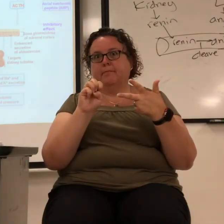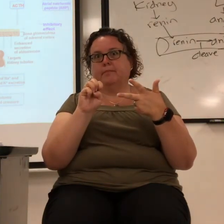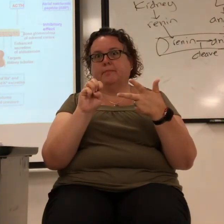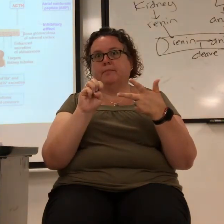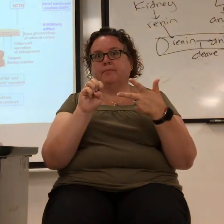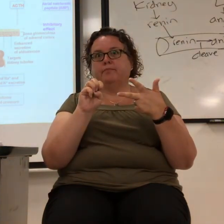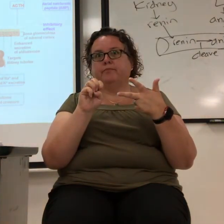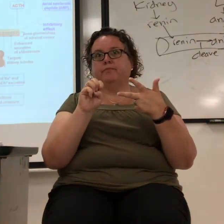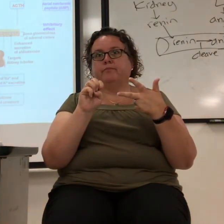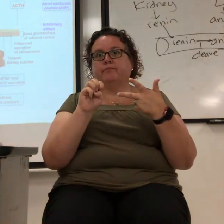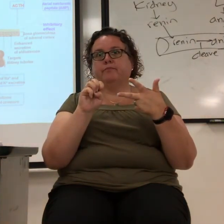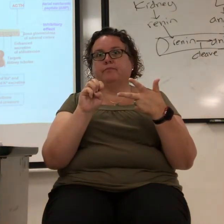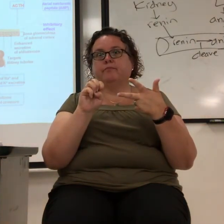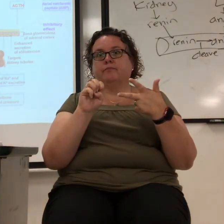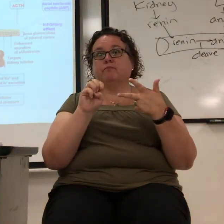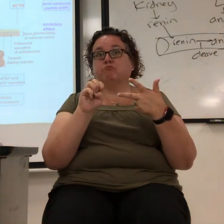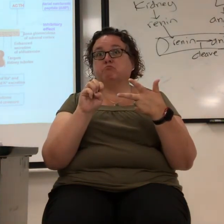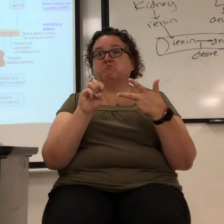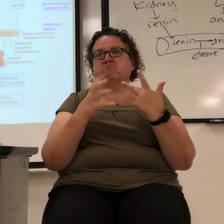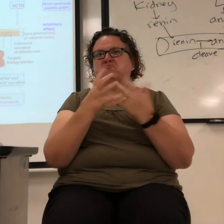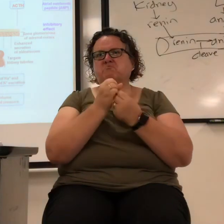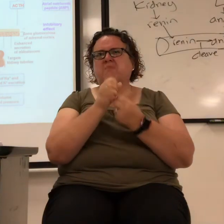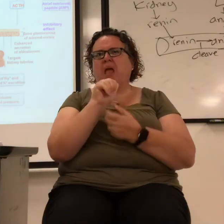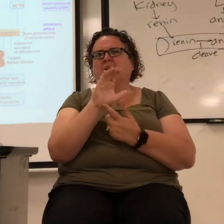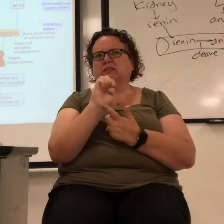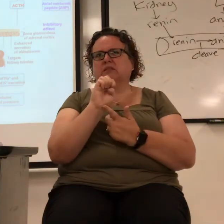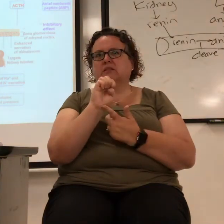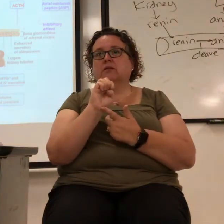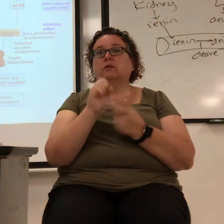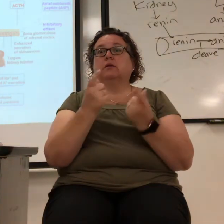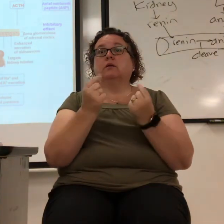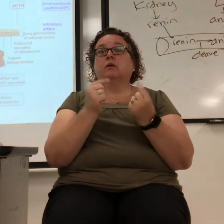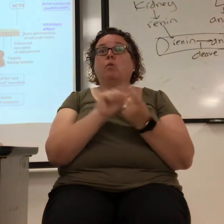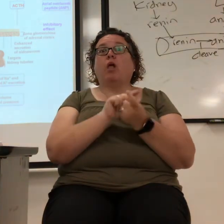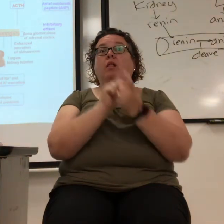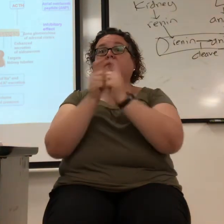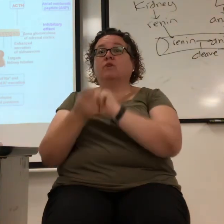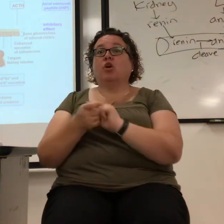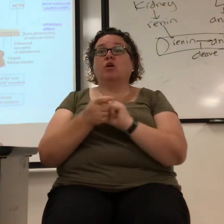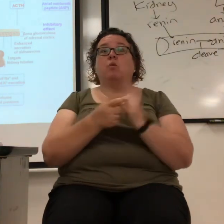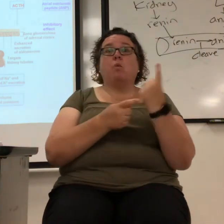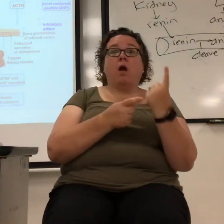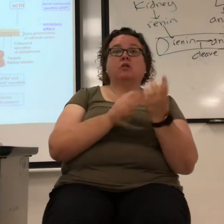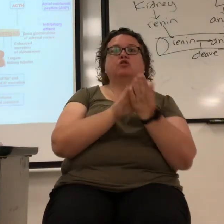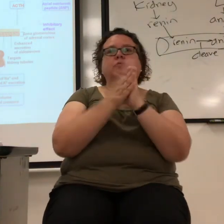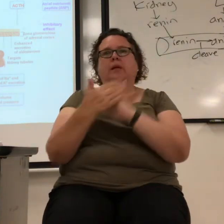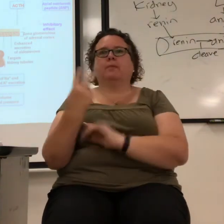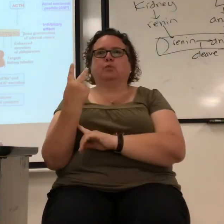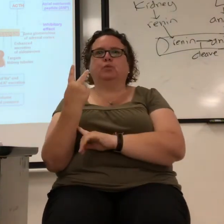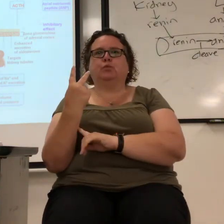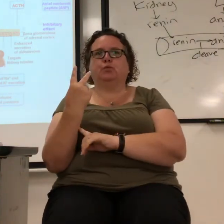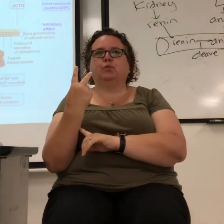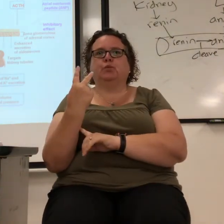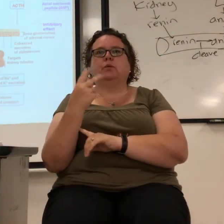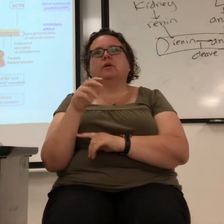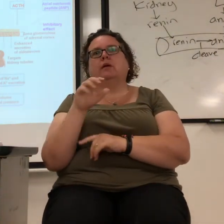Okay, and what it does is it'll convert angiotensin 1 into angiotensin 2. Okay, so